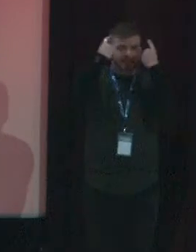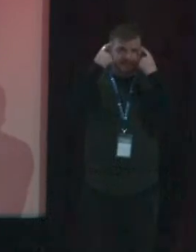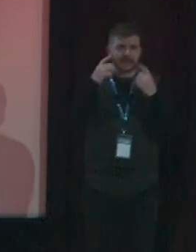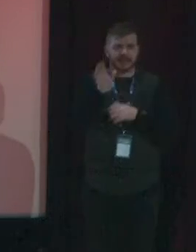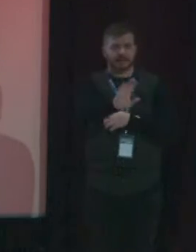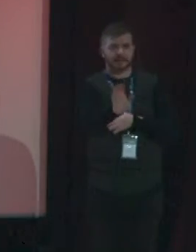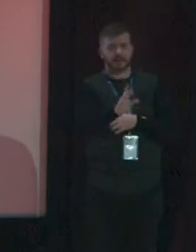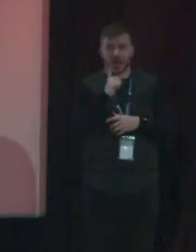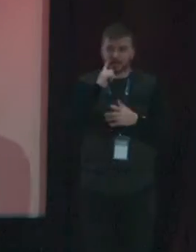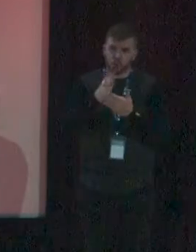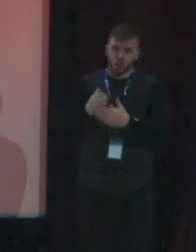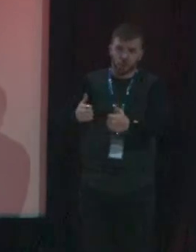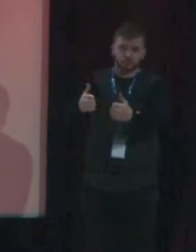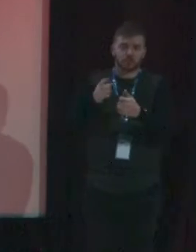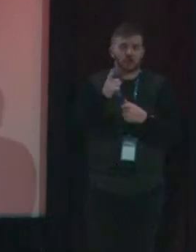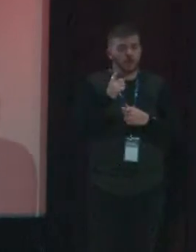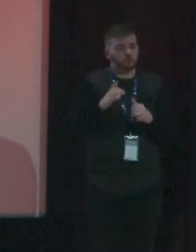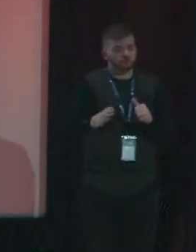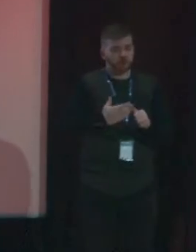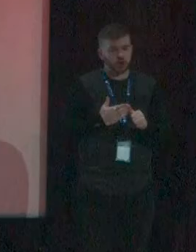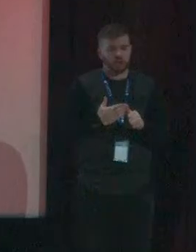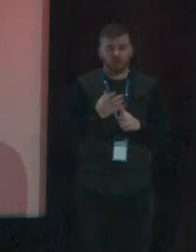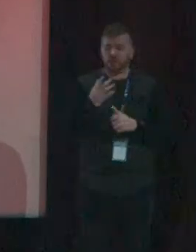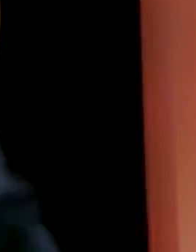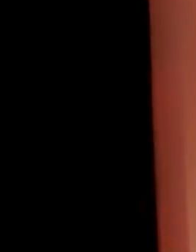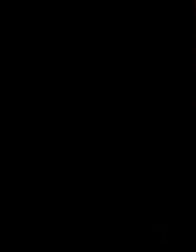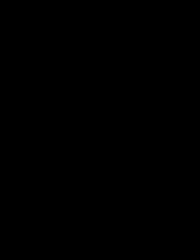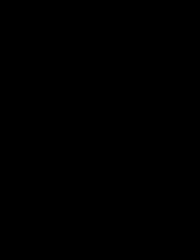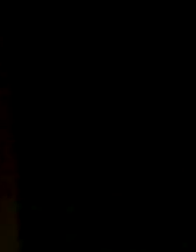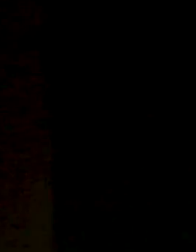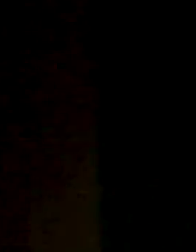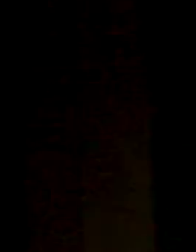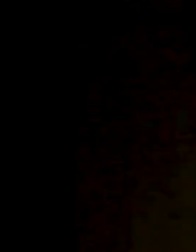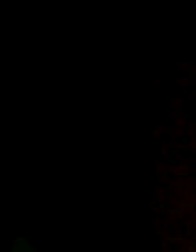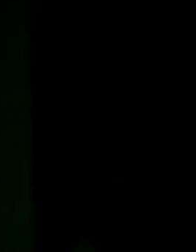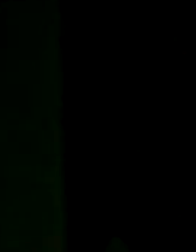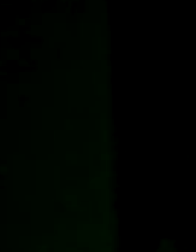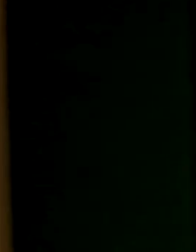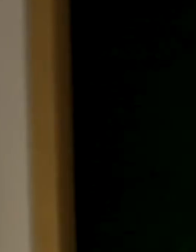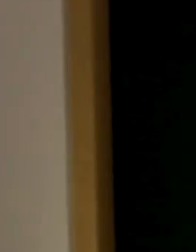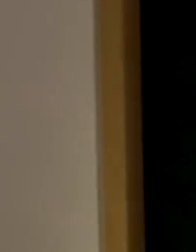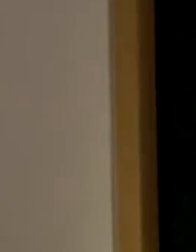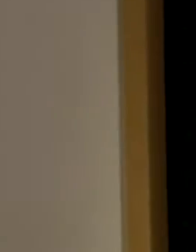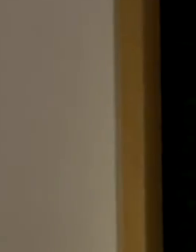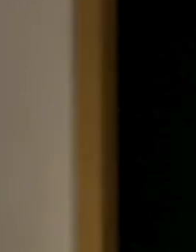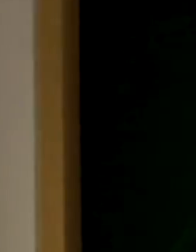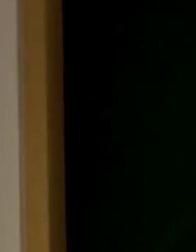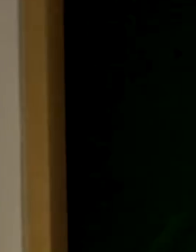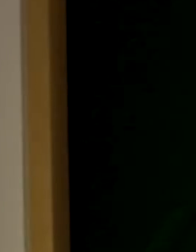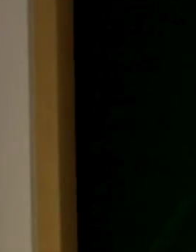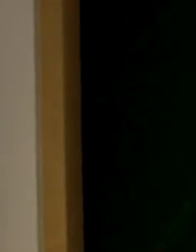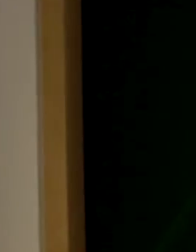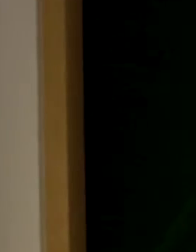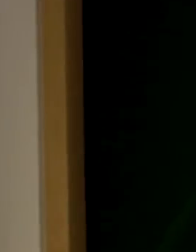great. But the original Star Wars trilogy is built on Joseph Campbell's The Hero's Journey, which was never really